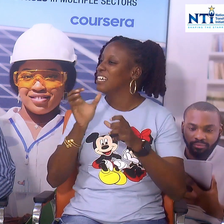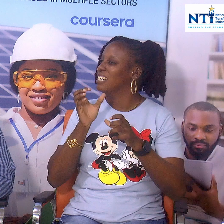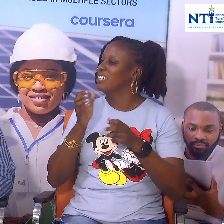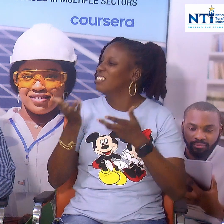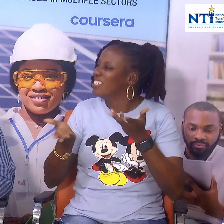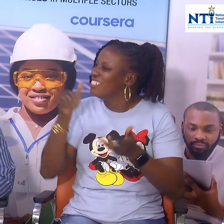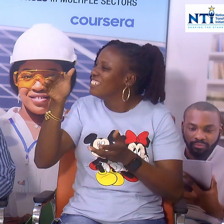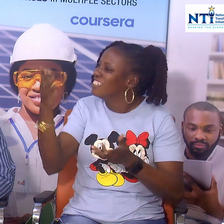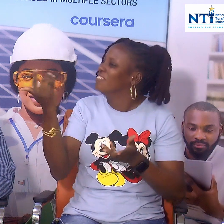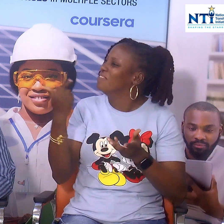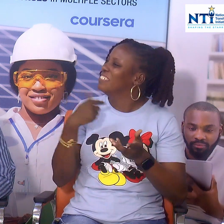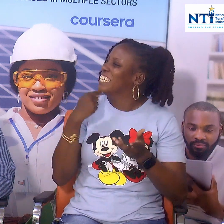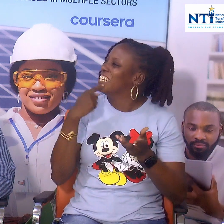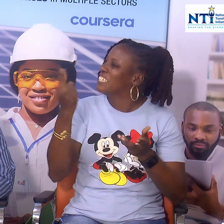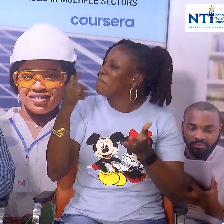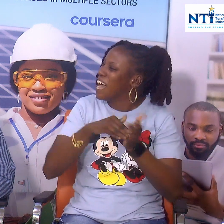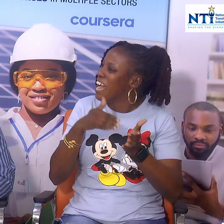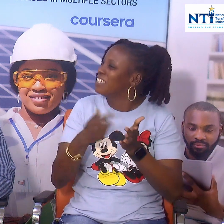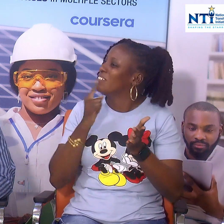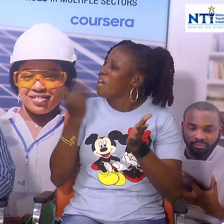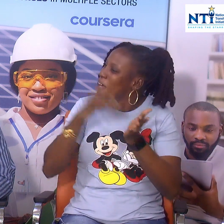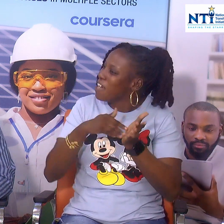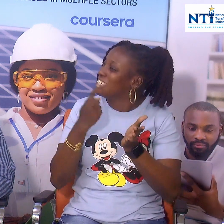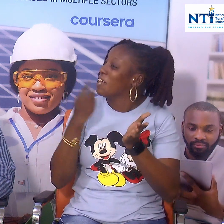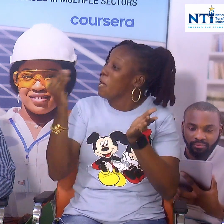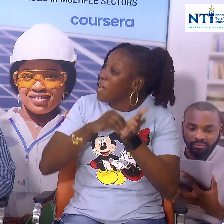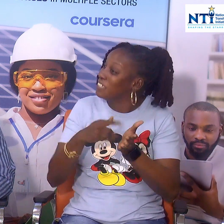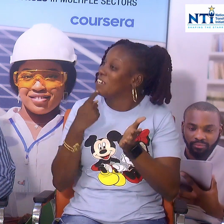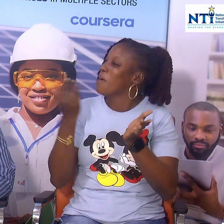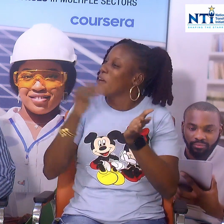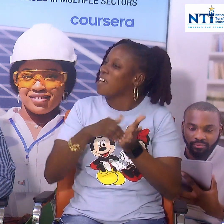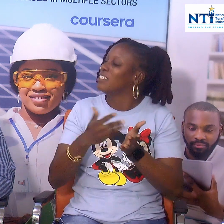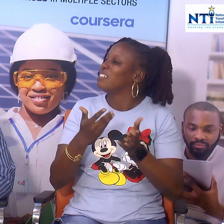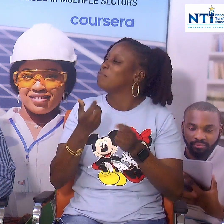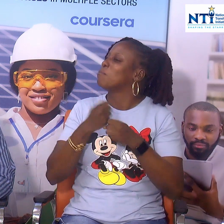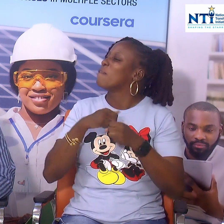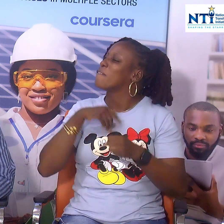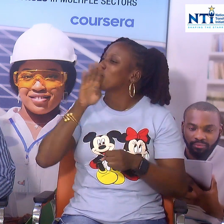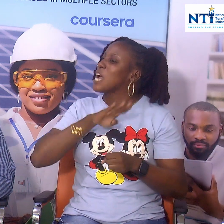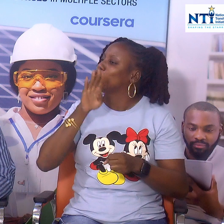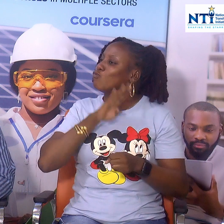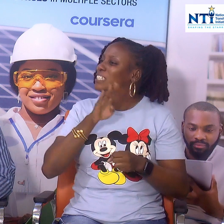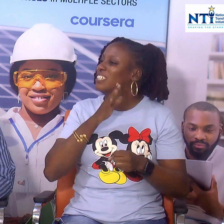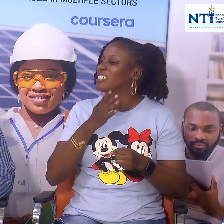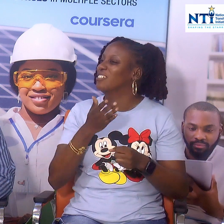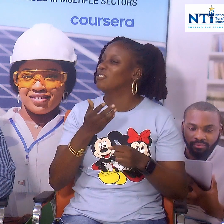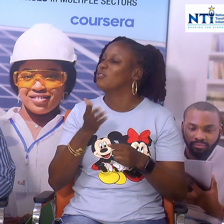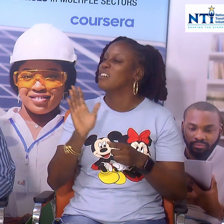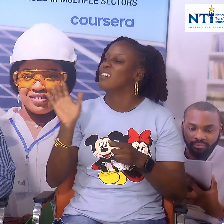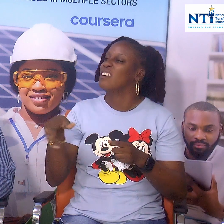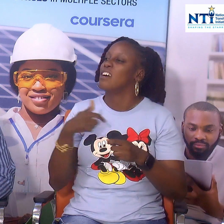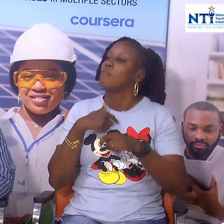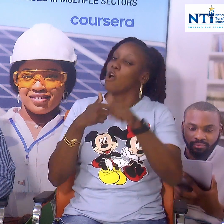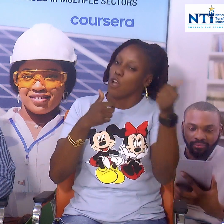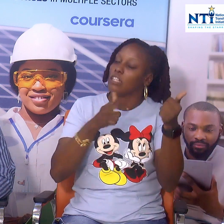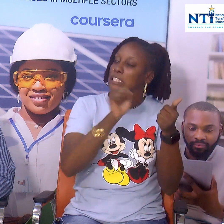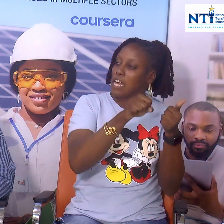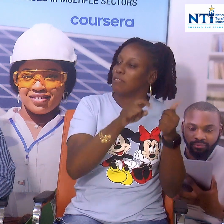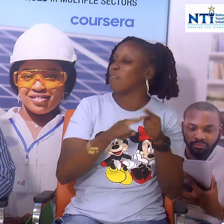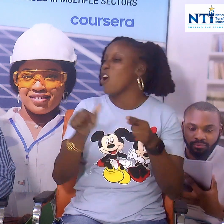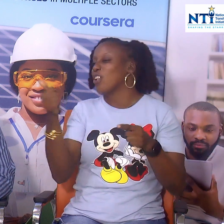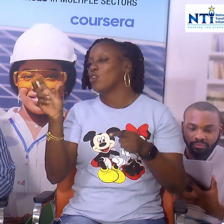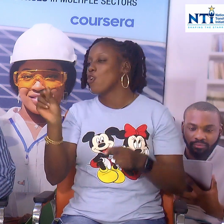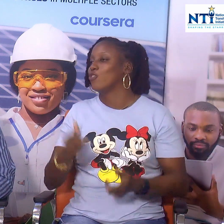But sometimes I mean, it's really hard to communicate because I just have to say, can you repeat? Can you repeat? I don't understand, and it can be frustrating at